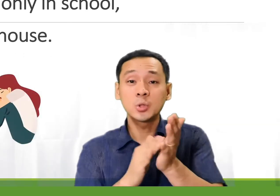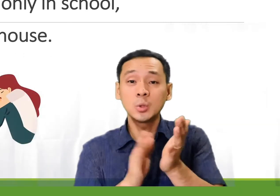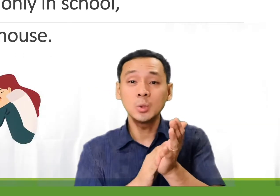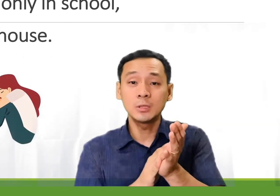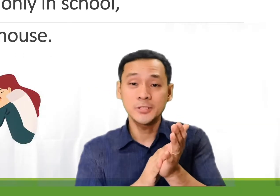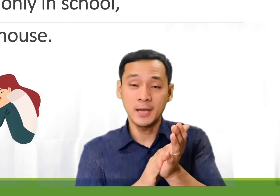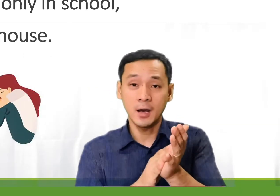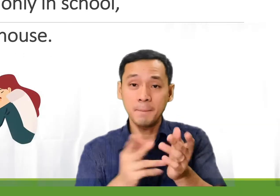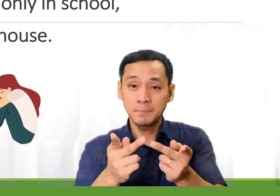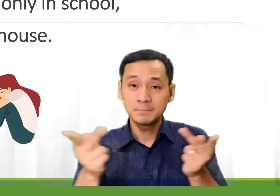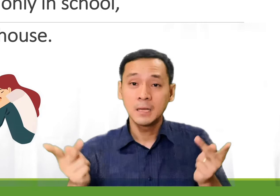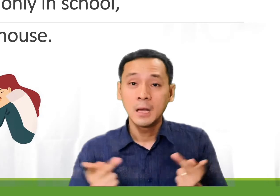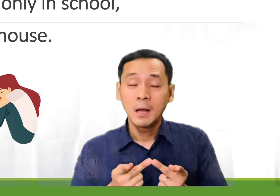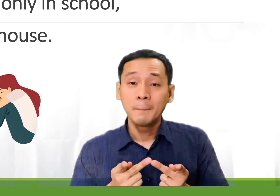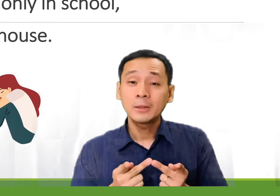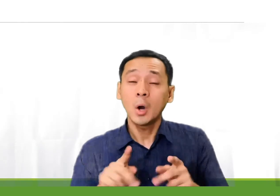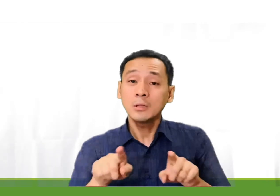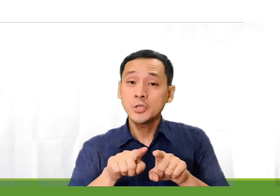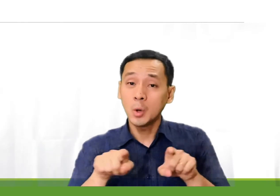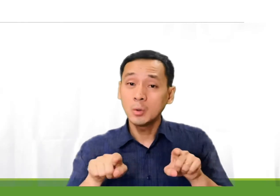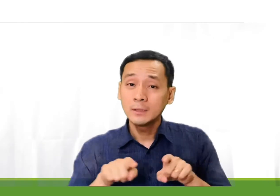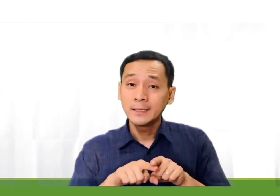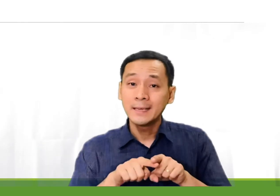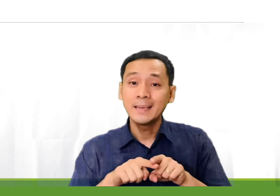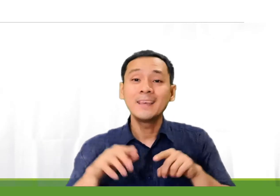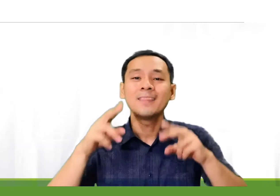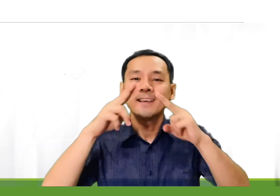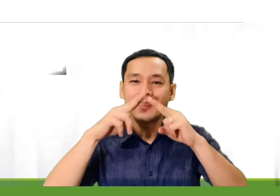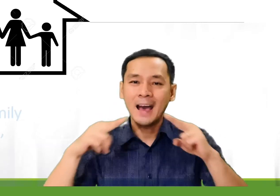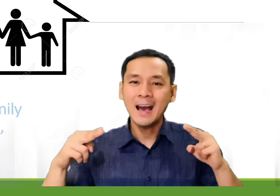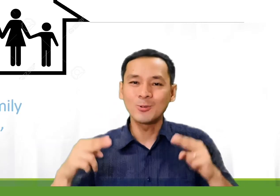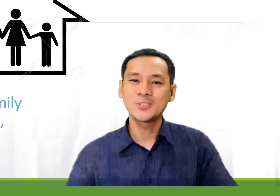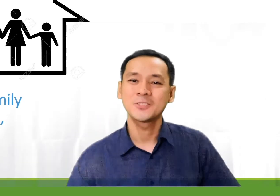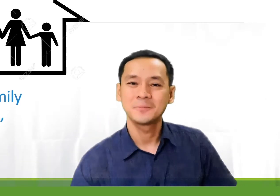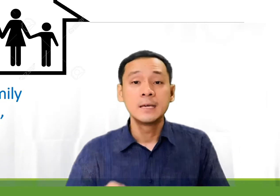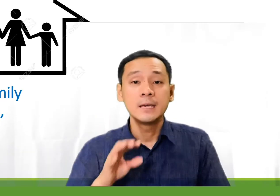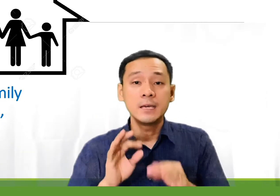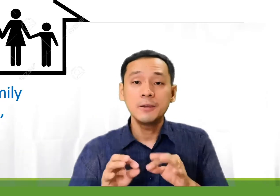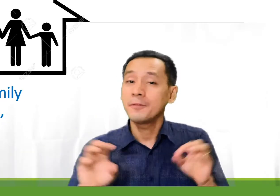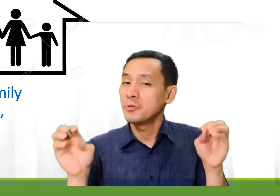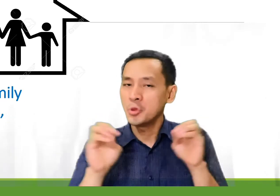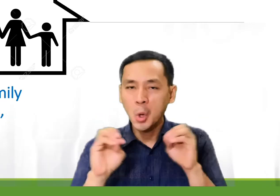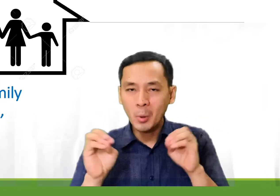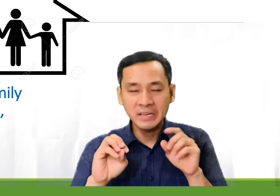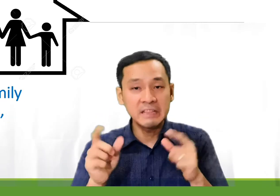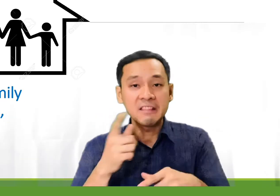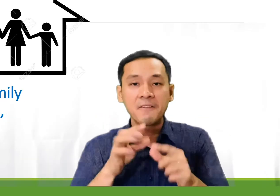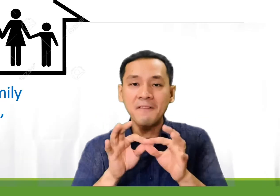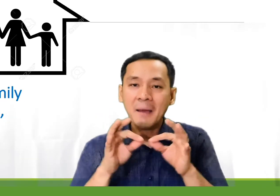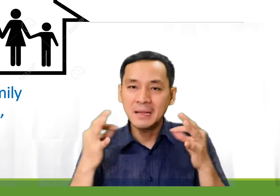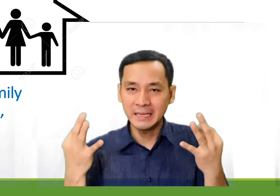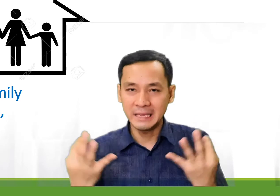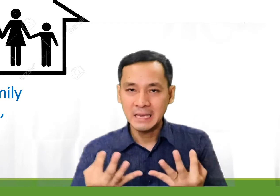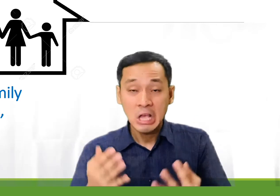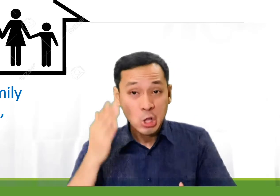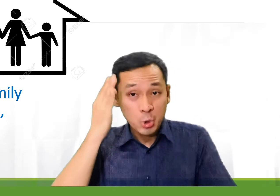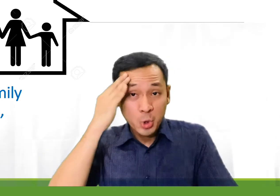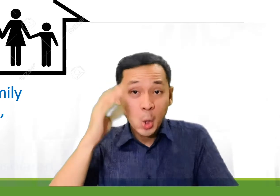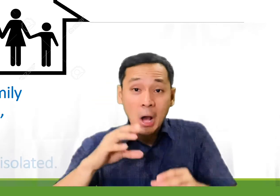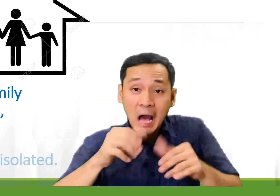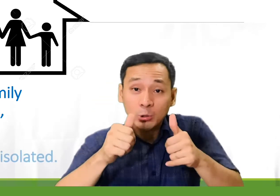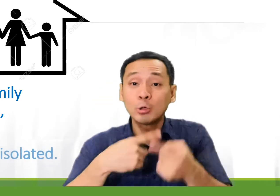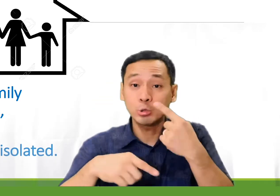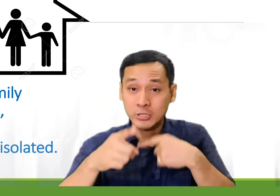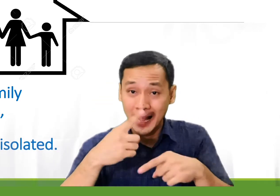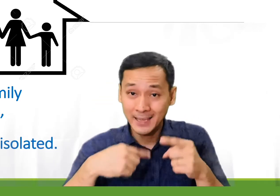in school setup, but also in the house. If no one in the family